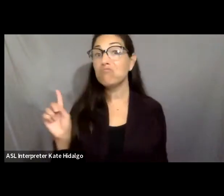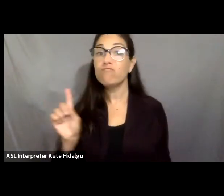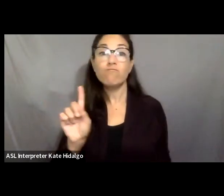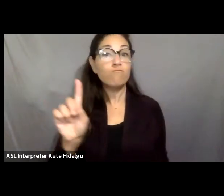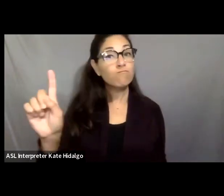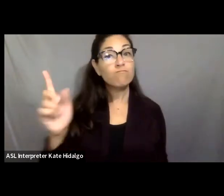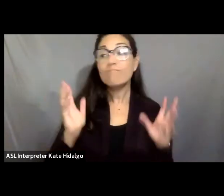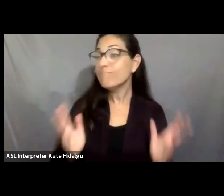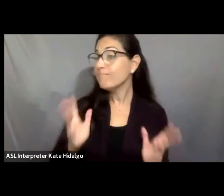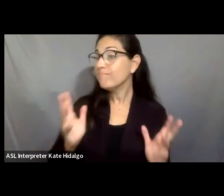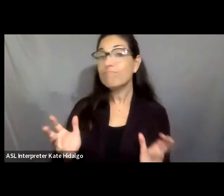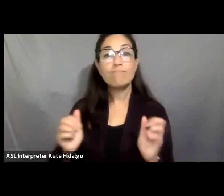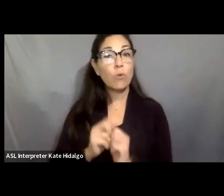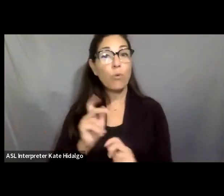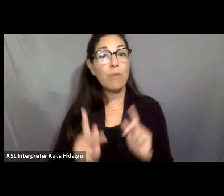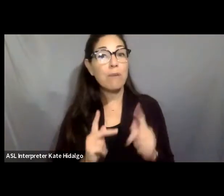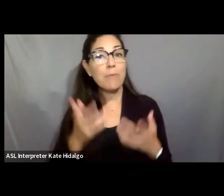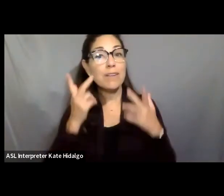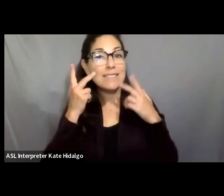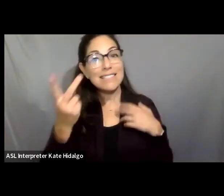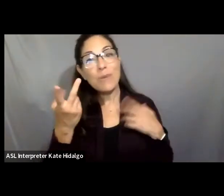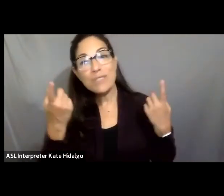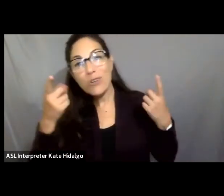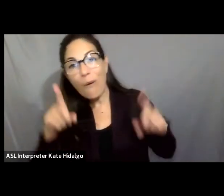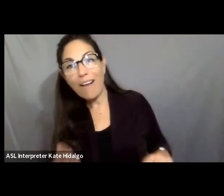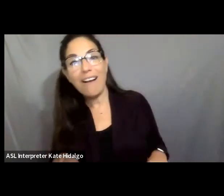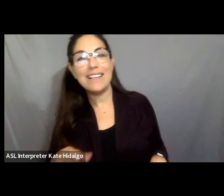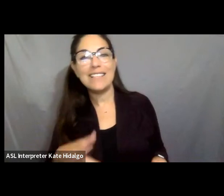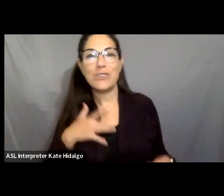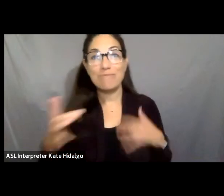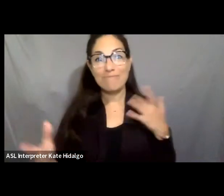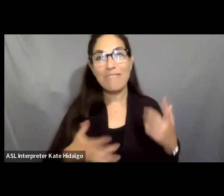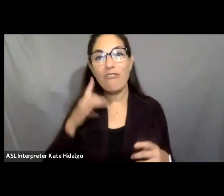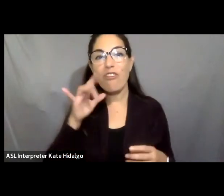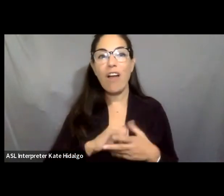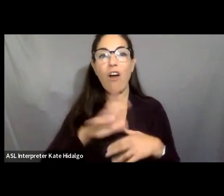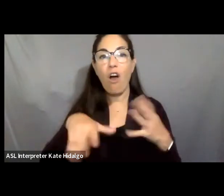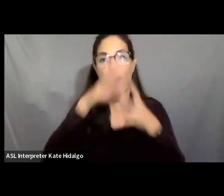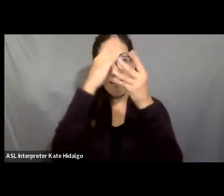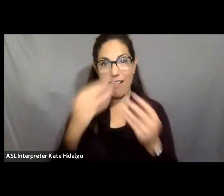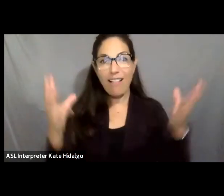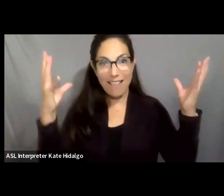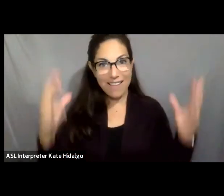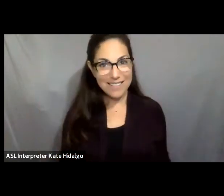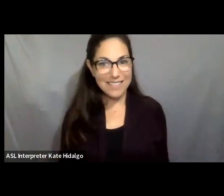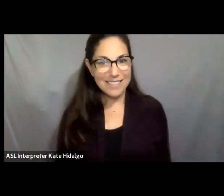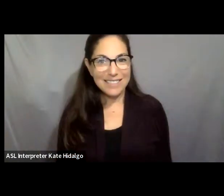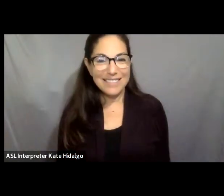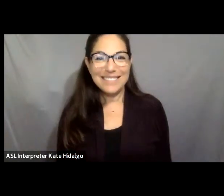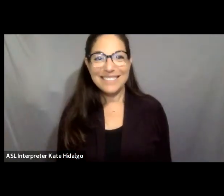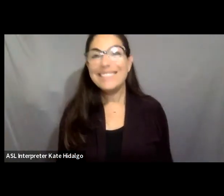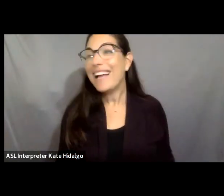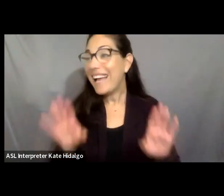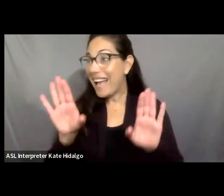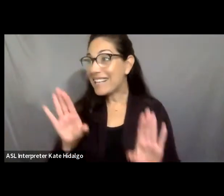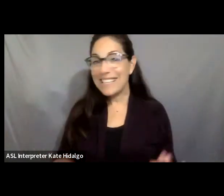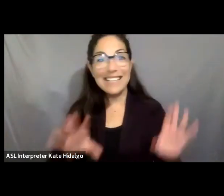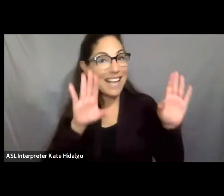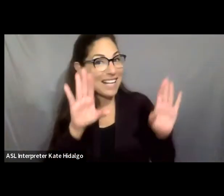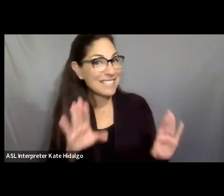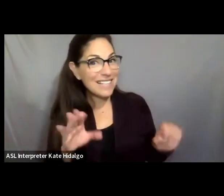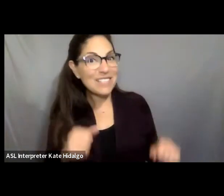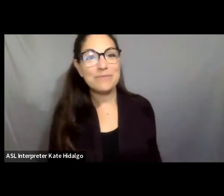and see what's going on. So I look forward to that. So you're all on notice. Excellent.